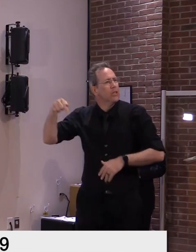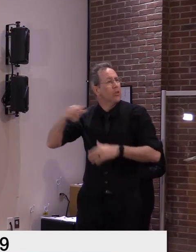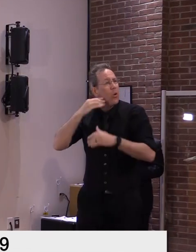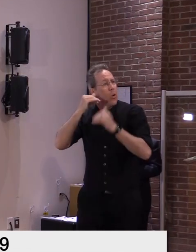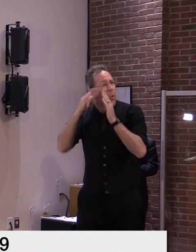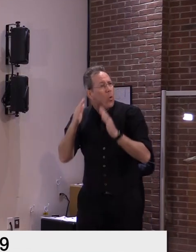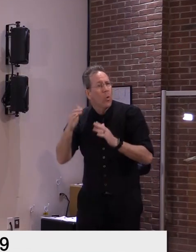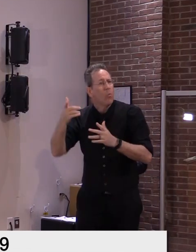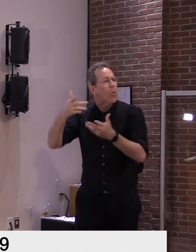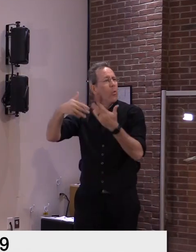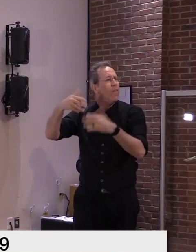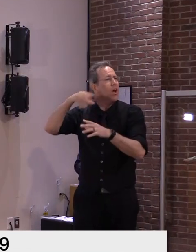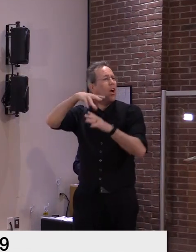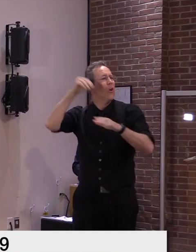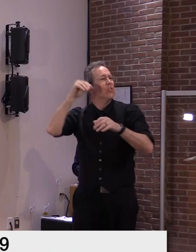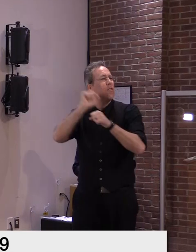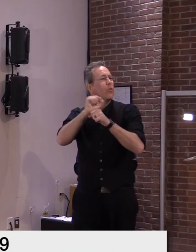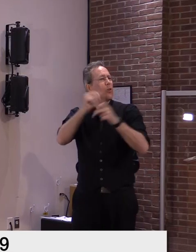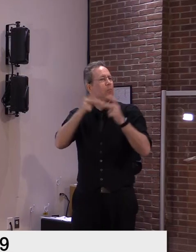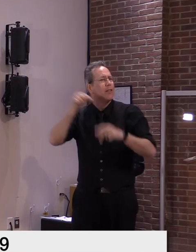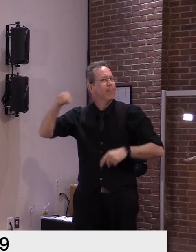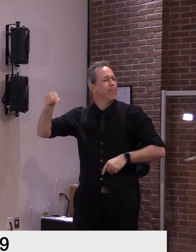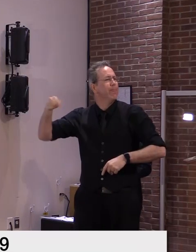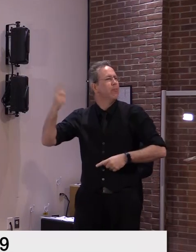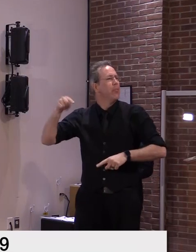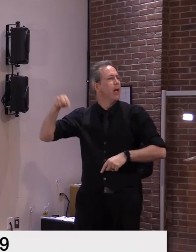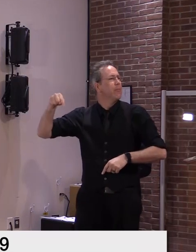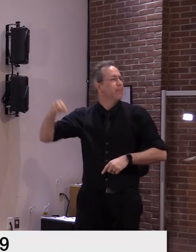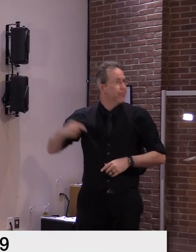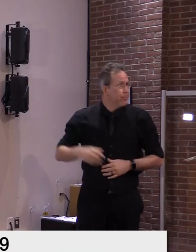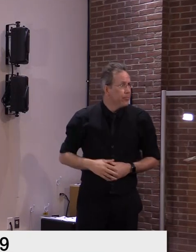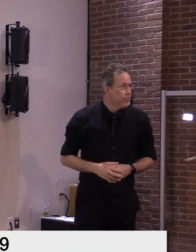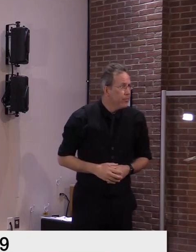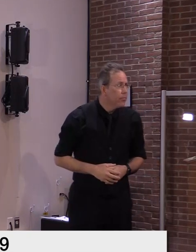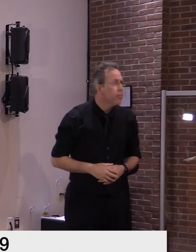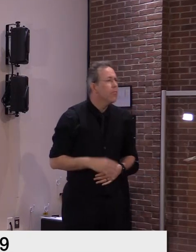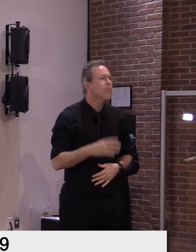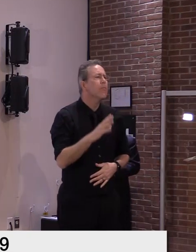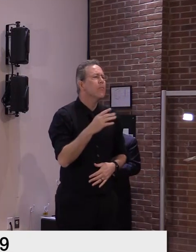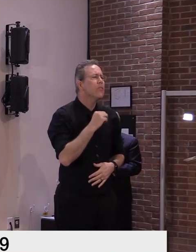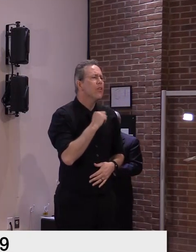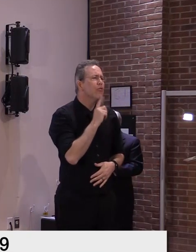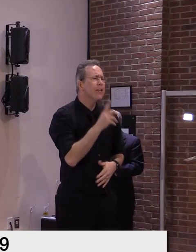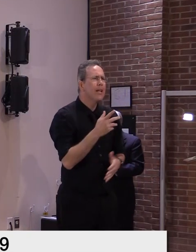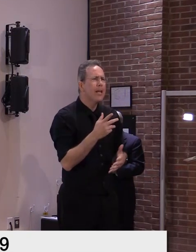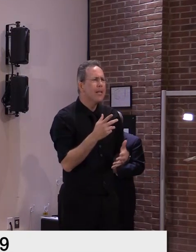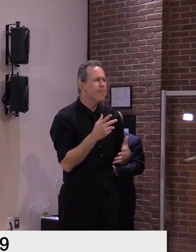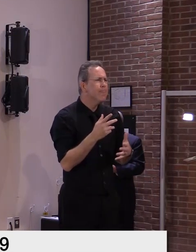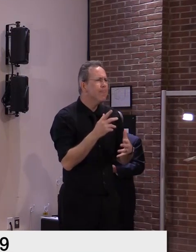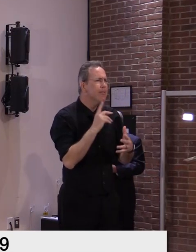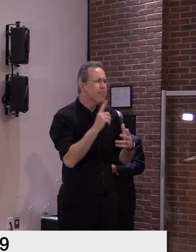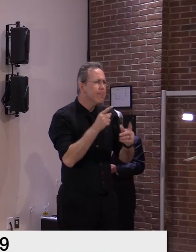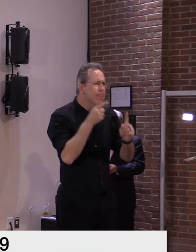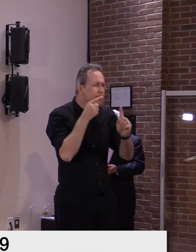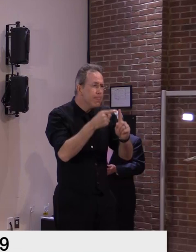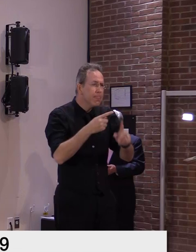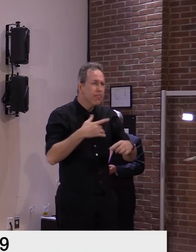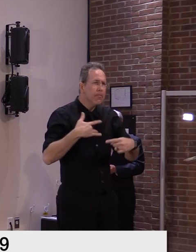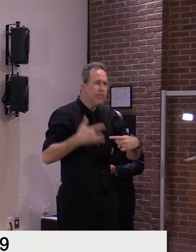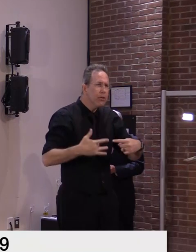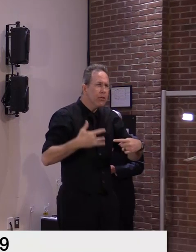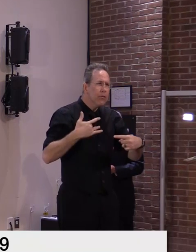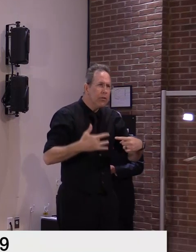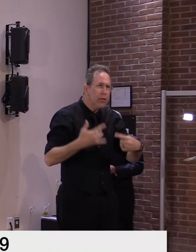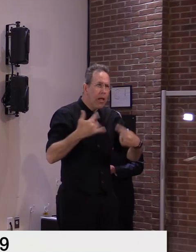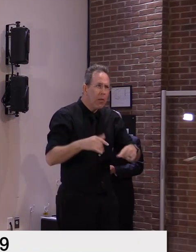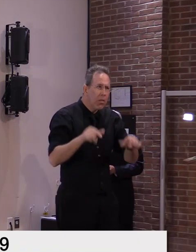business. We aren't really seeing any specific trend in any specific